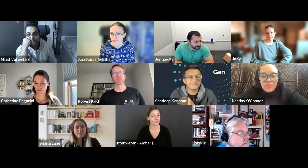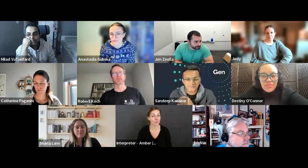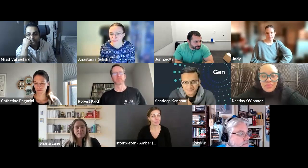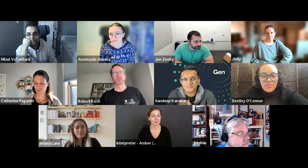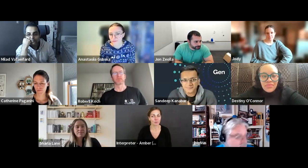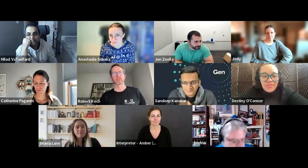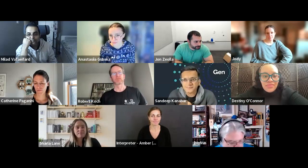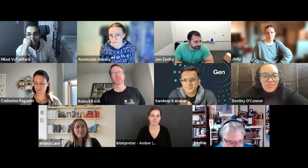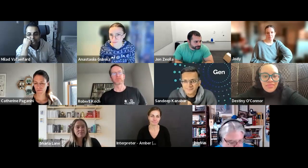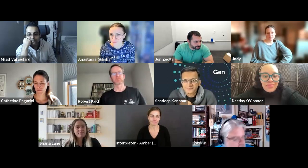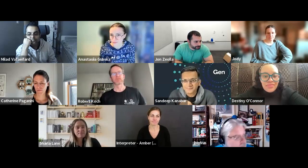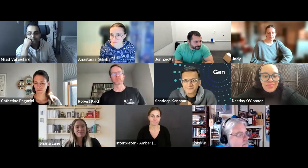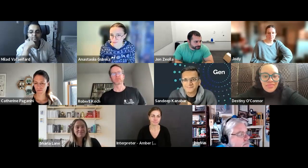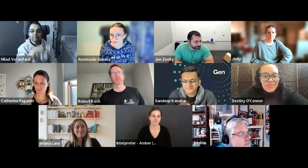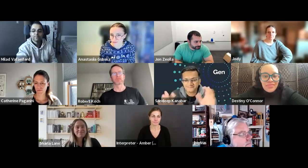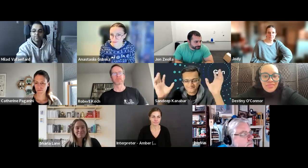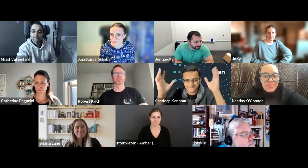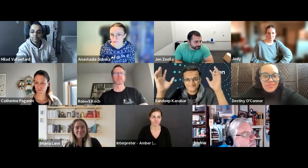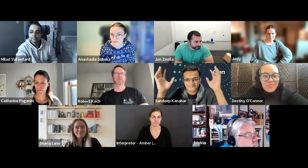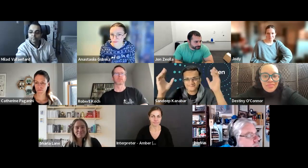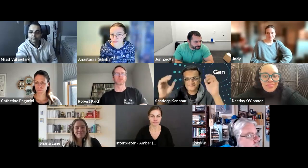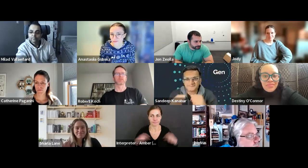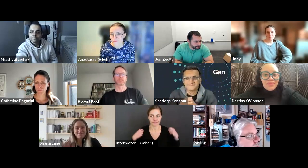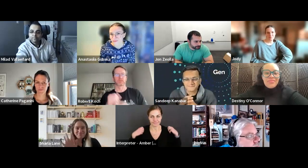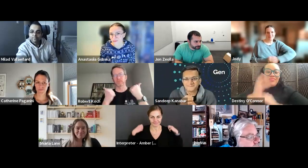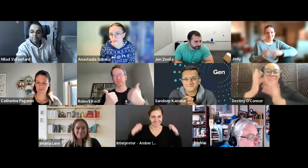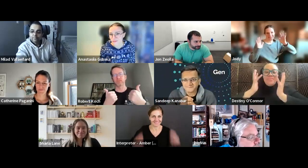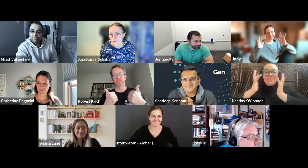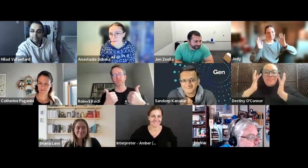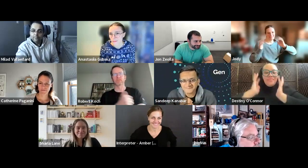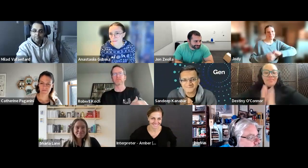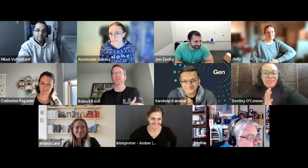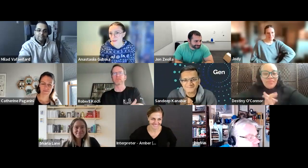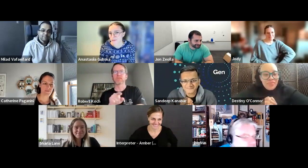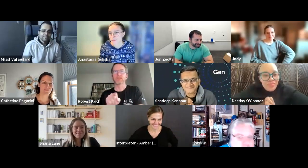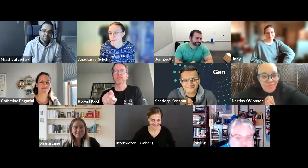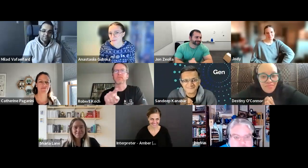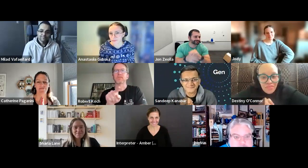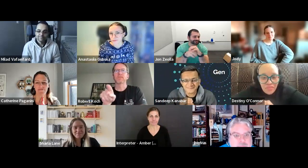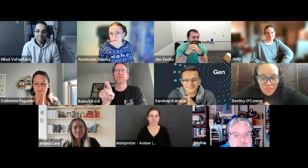careers for people.